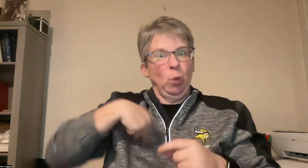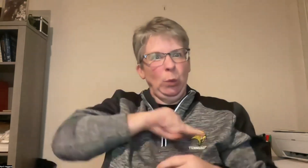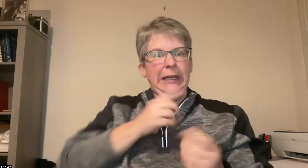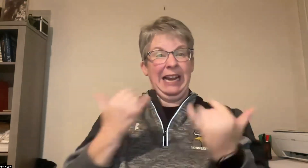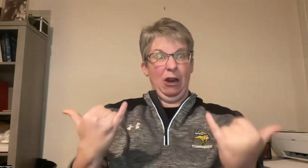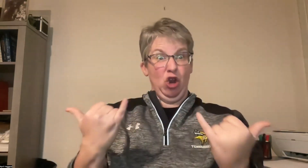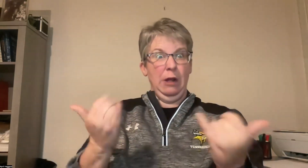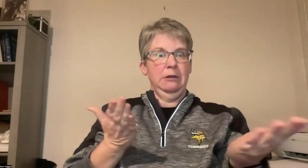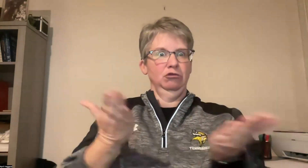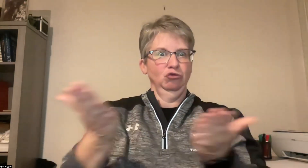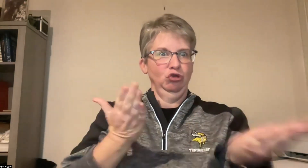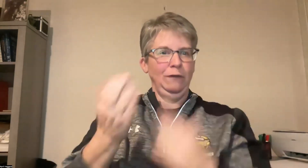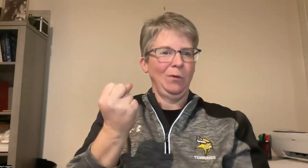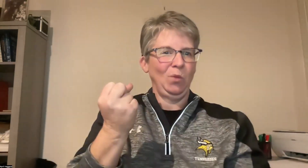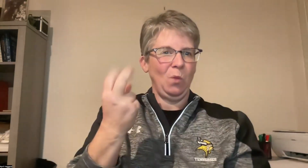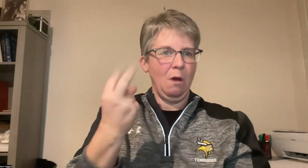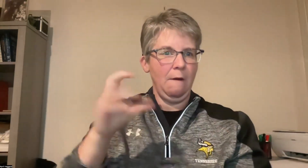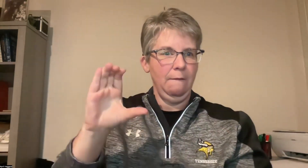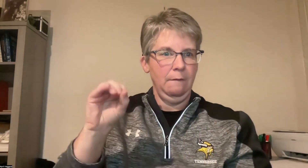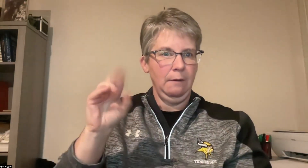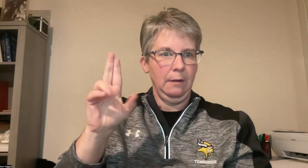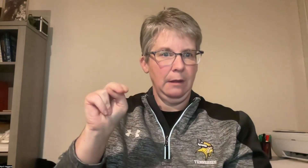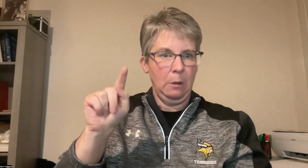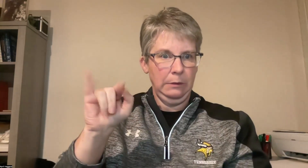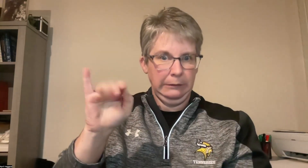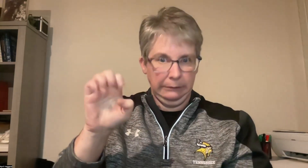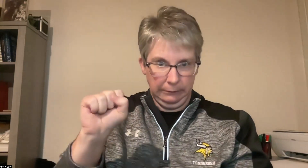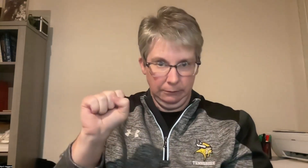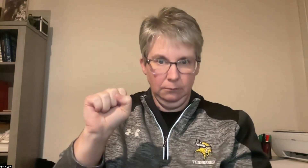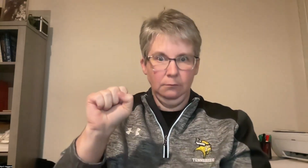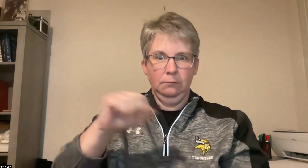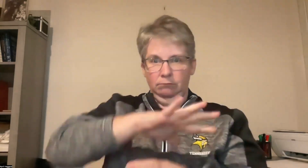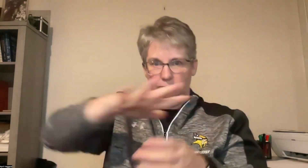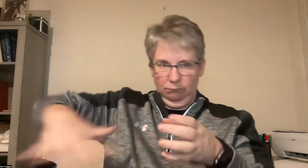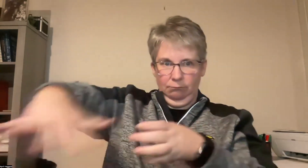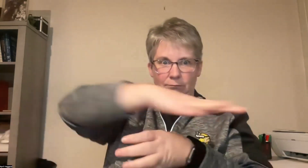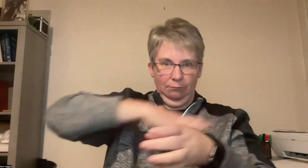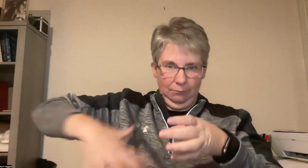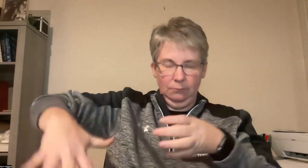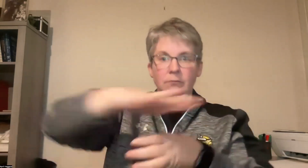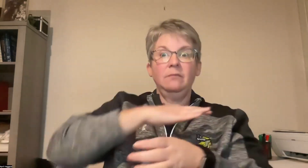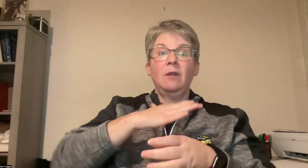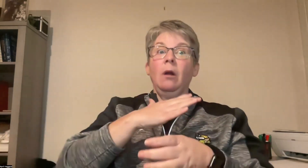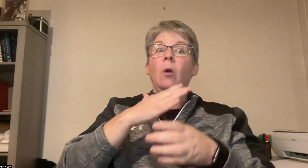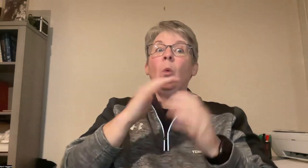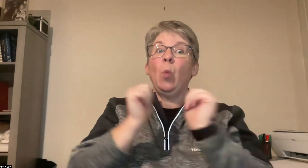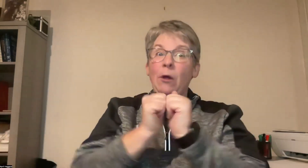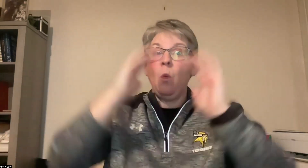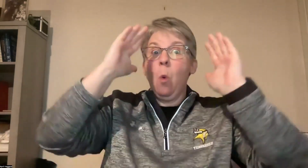little island. You know, we're here, you know, we're here in Knoxville, but we're looking to provide